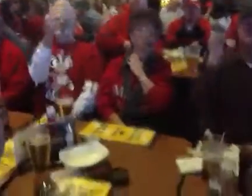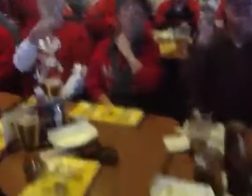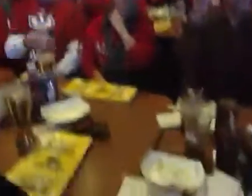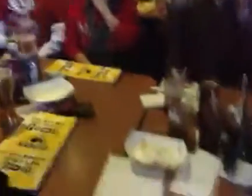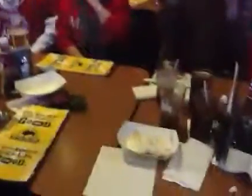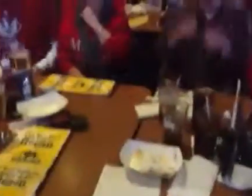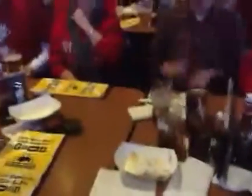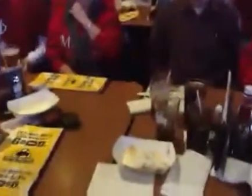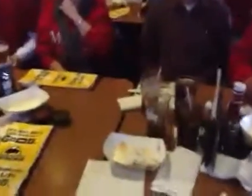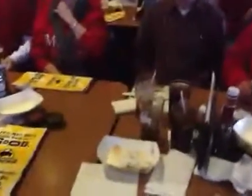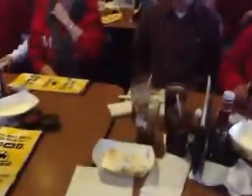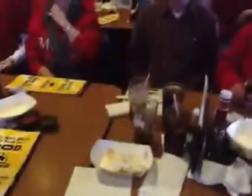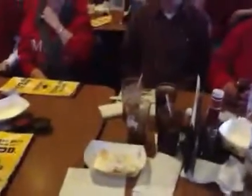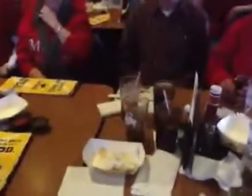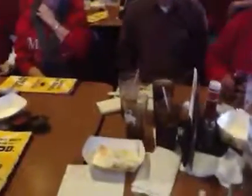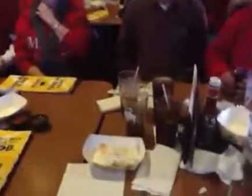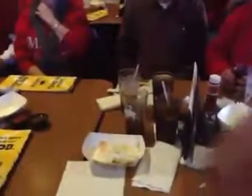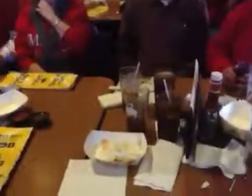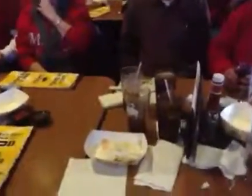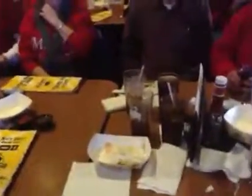Thank you.